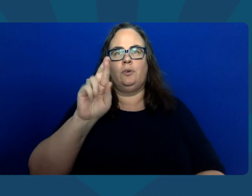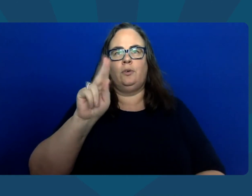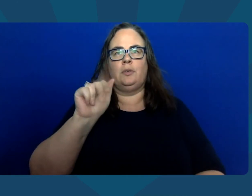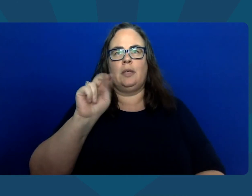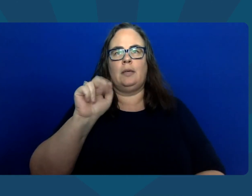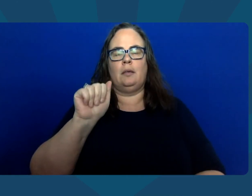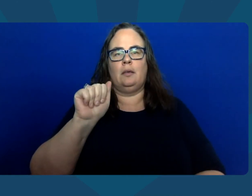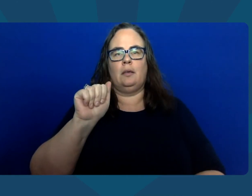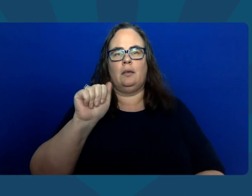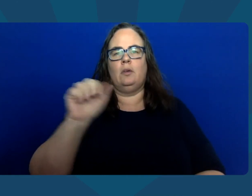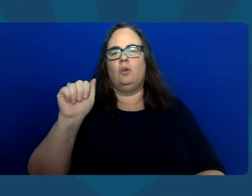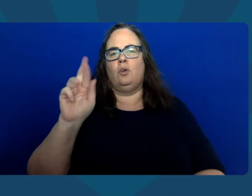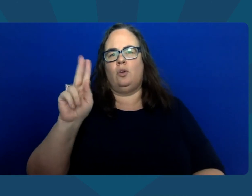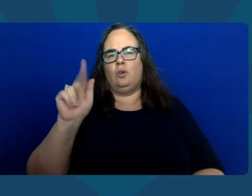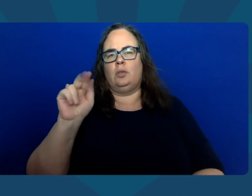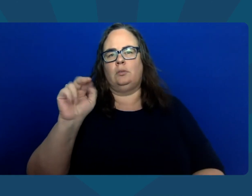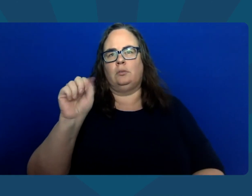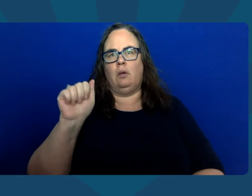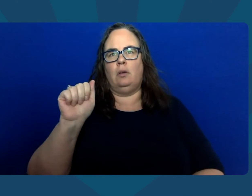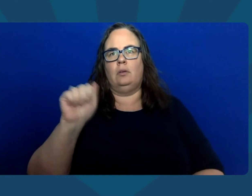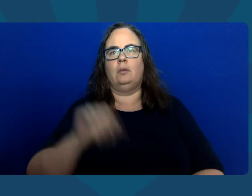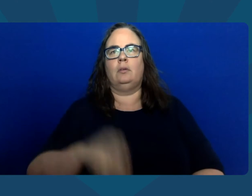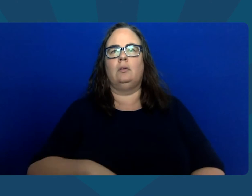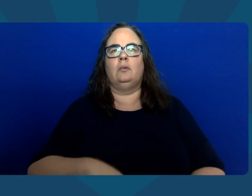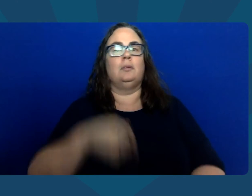1952. Born, Texarkana, Arkansas.